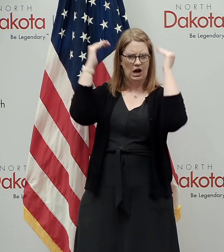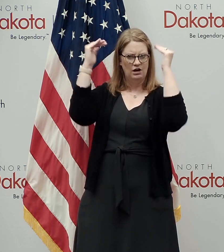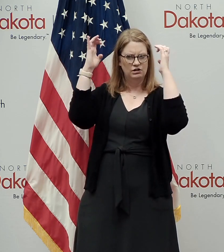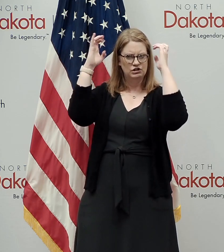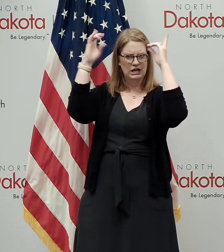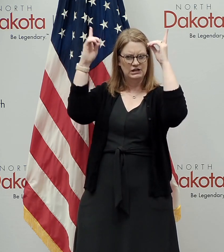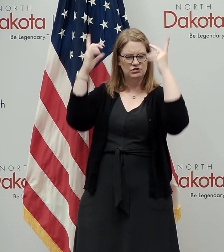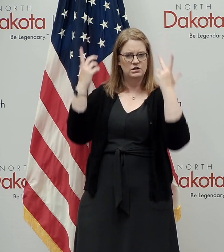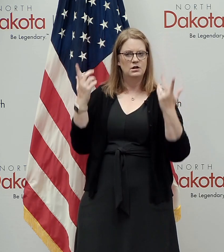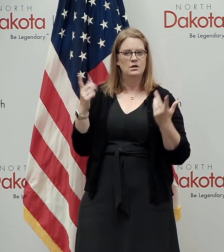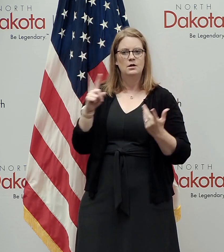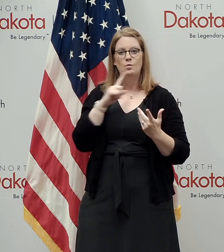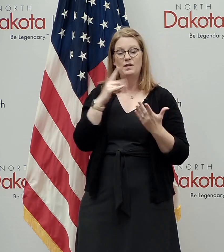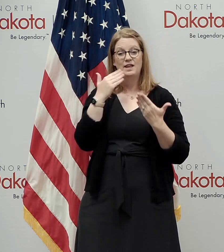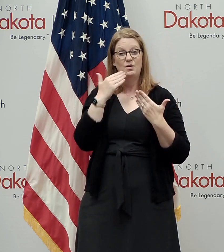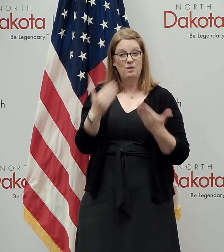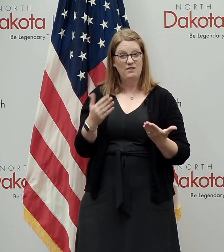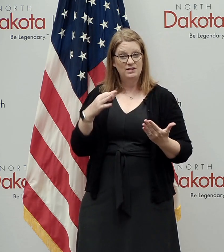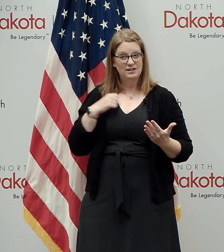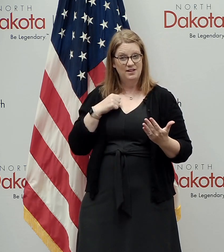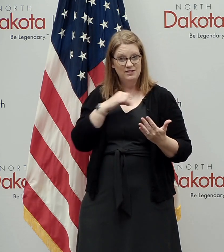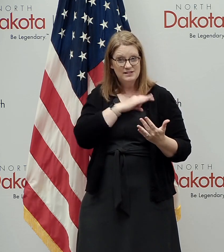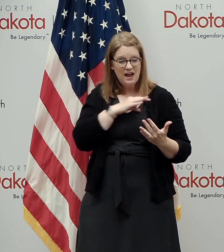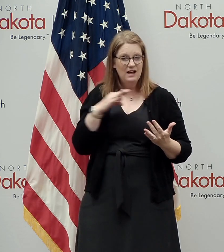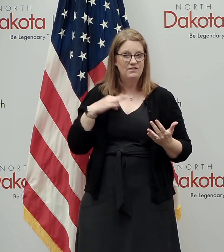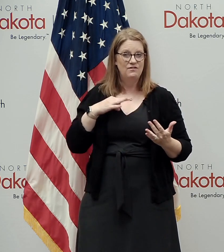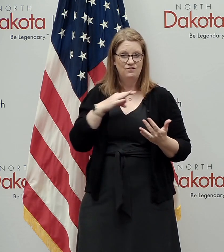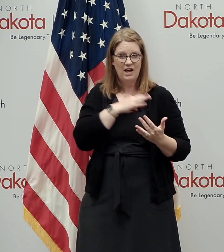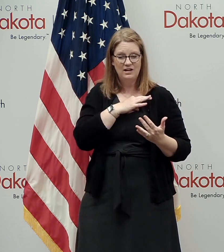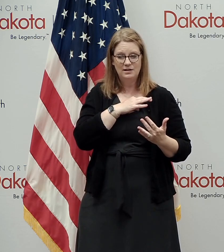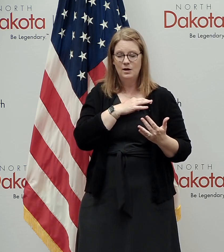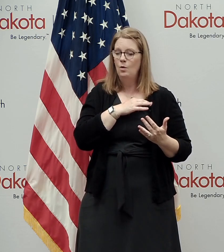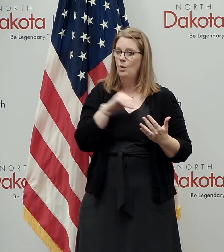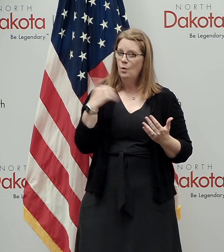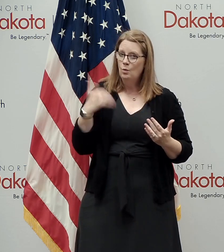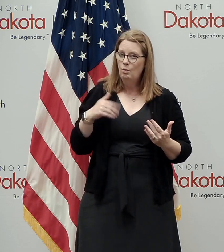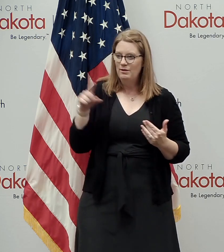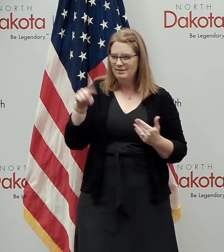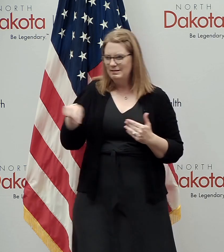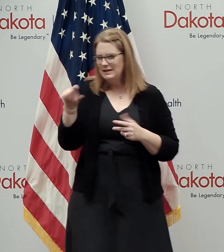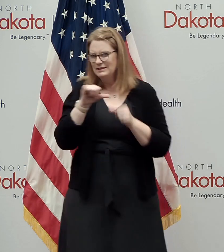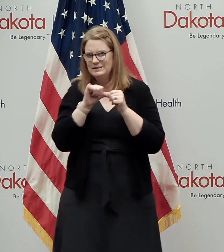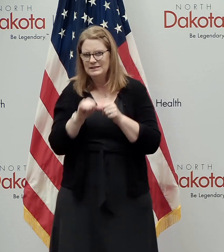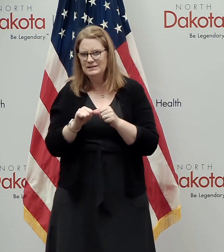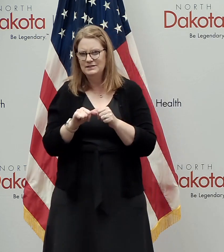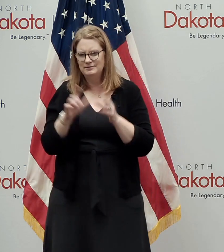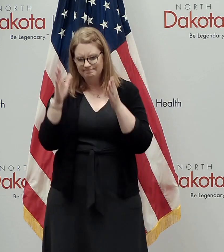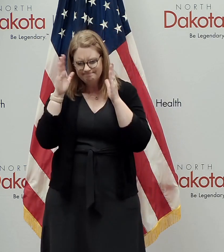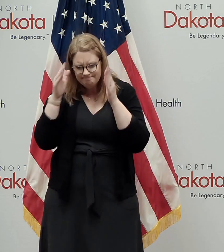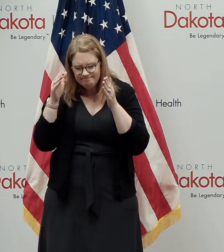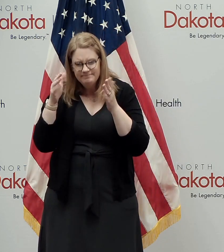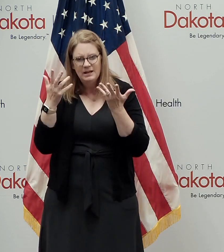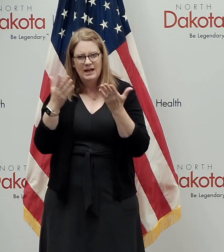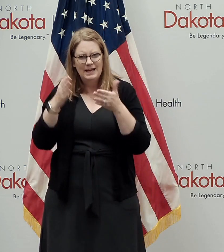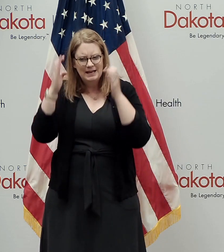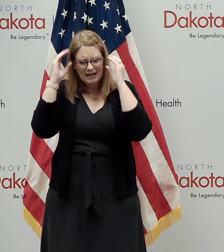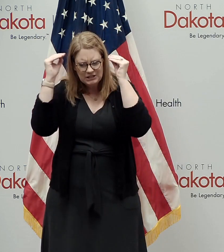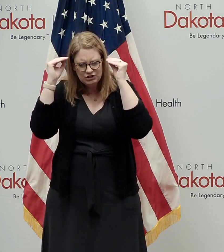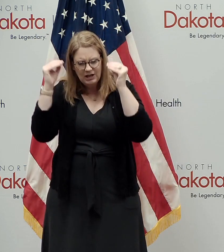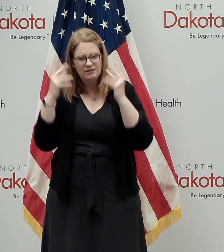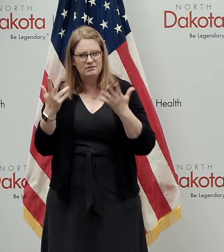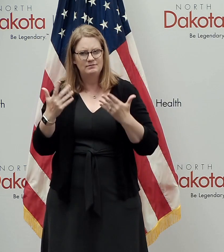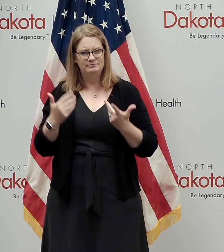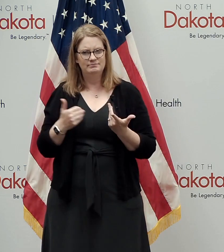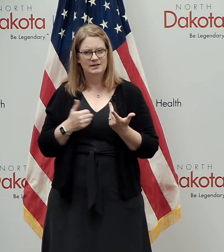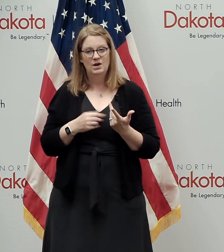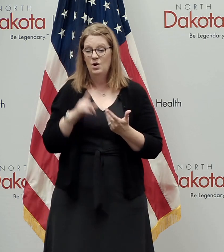education. And we're grateful to the faculty and the staff who are committed to continuing to educate our young people during this pandemic. Again, it's